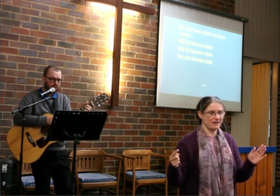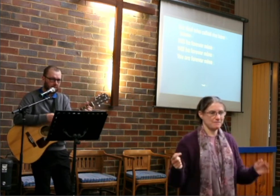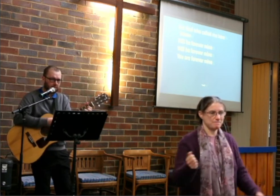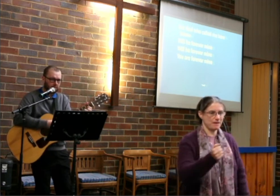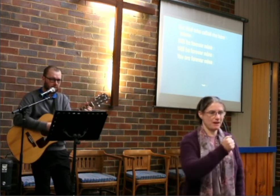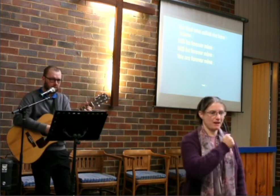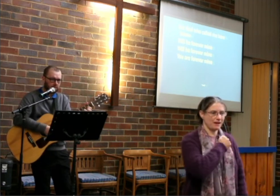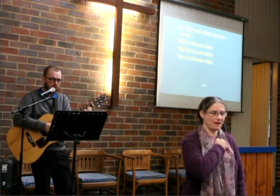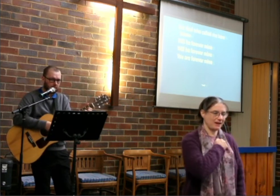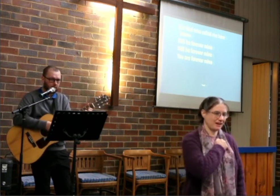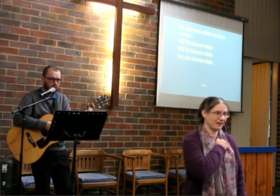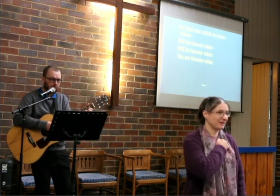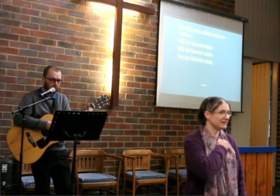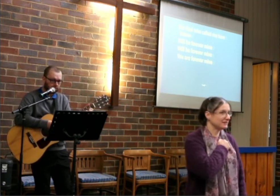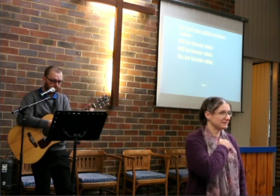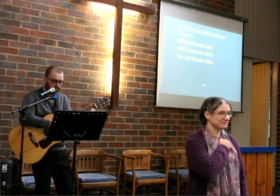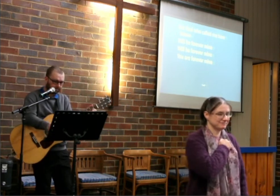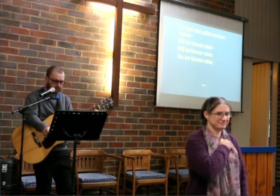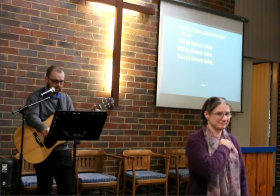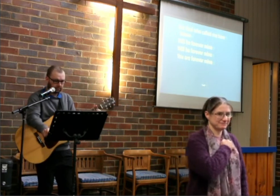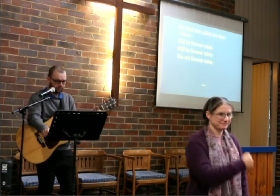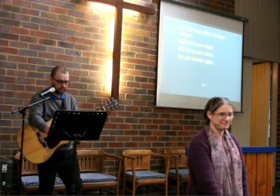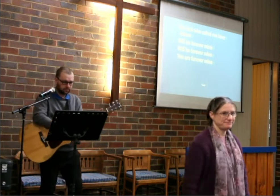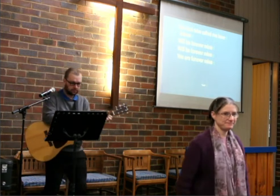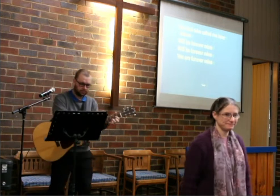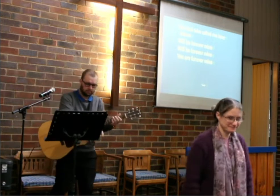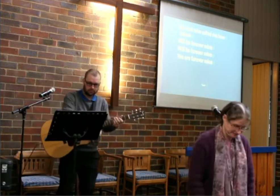forever mine.